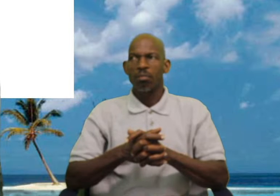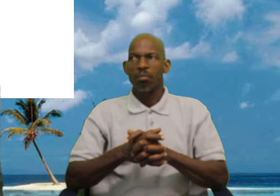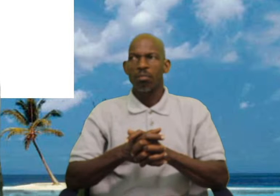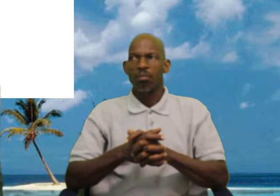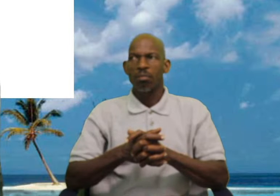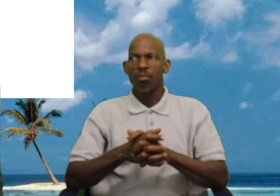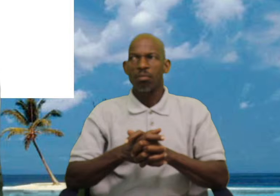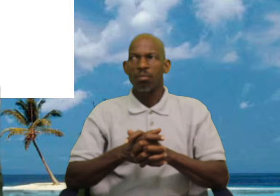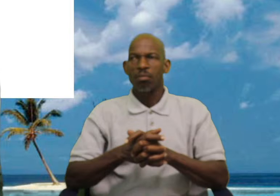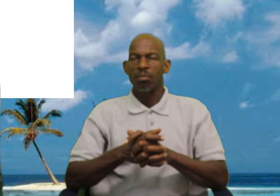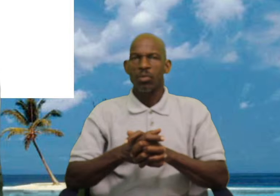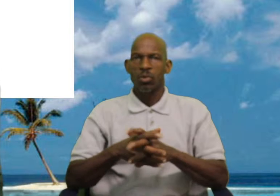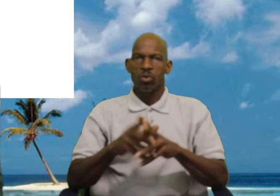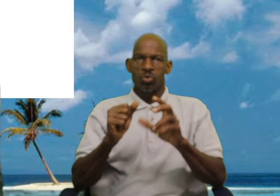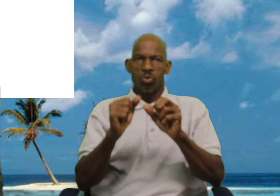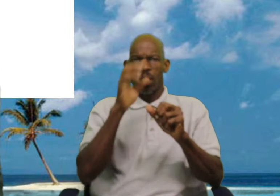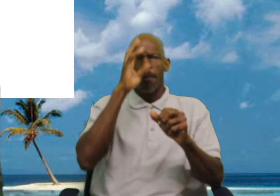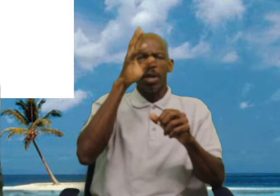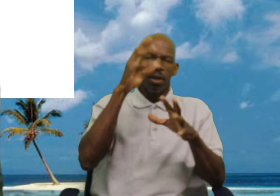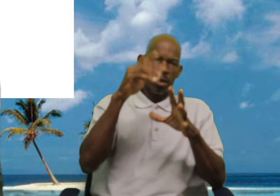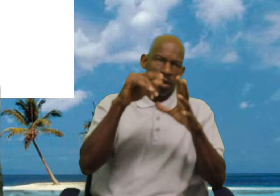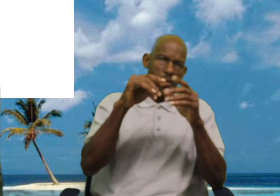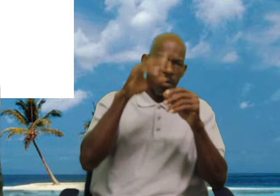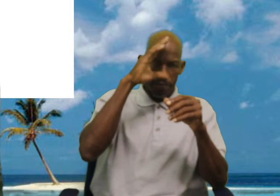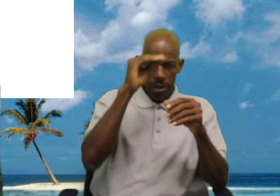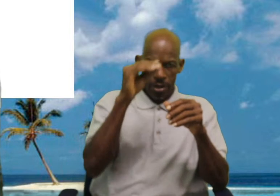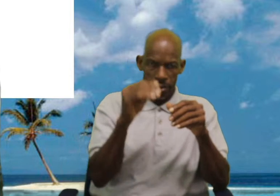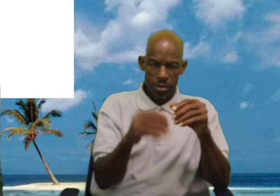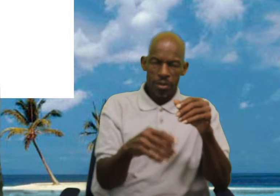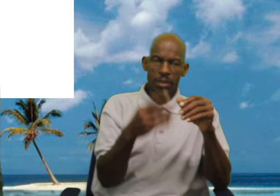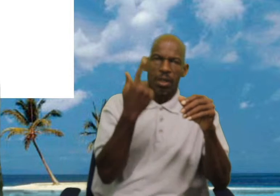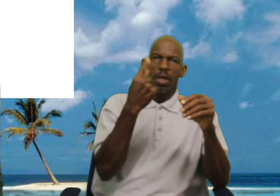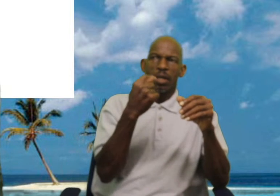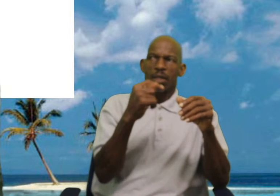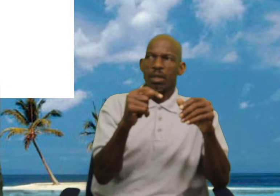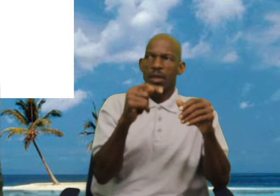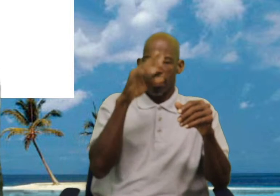And we write the sentence, a man, and you put in the verb.